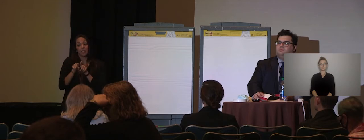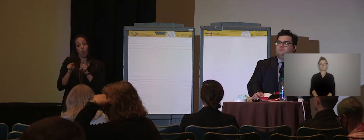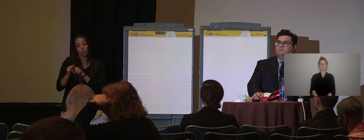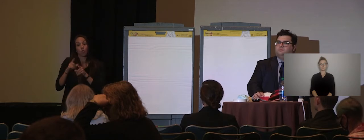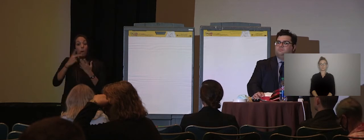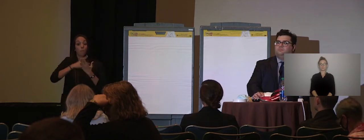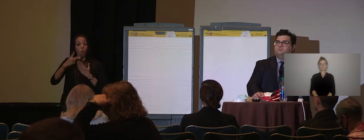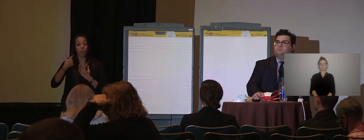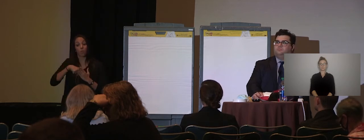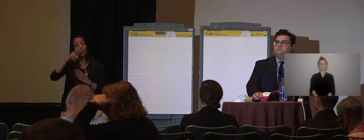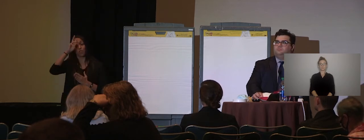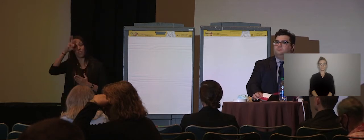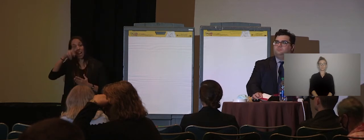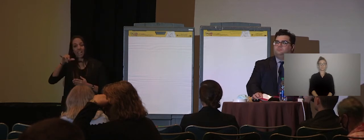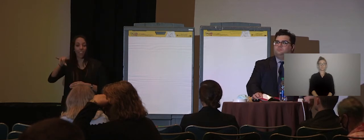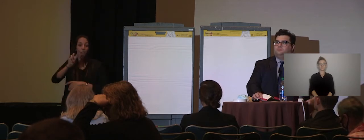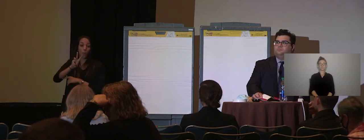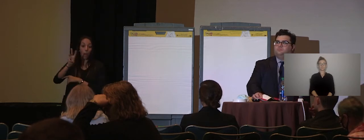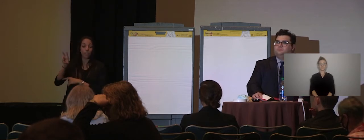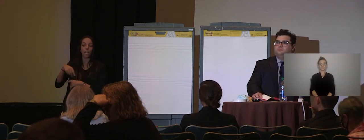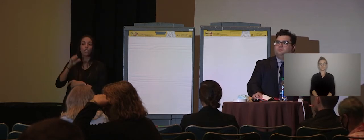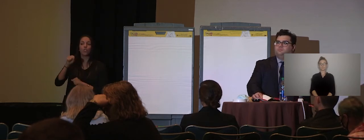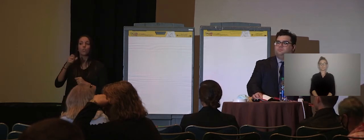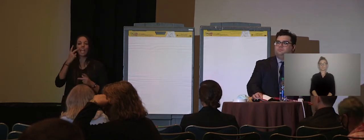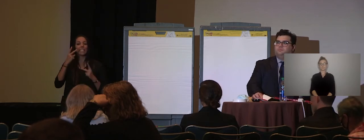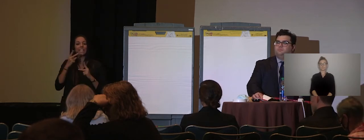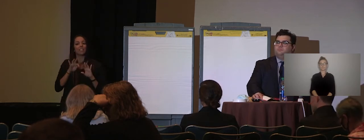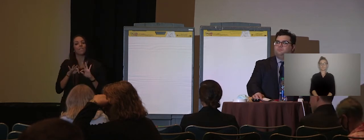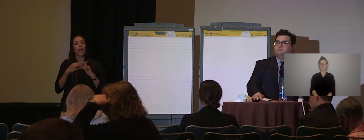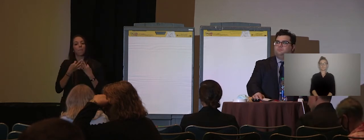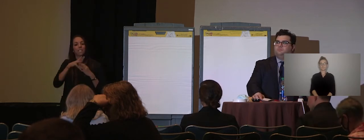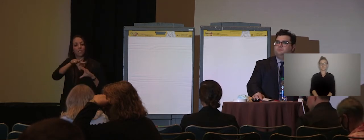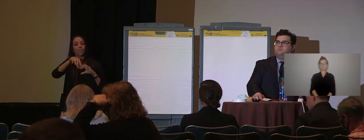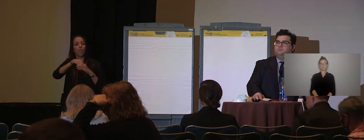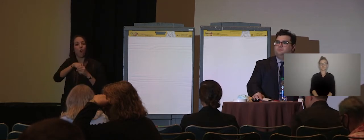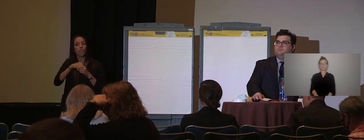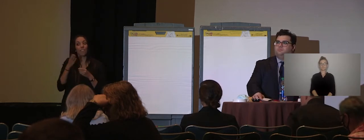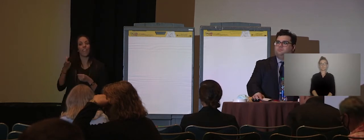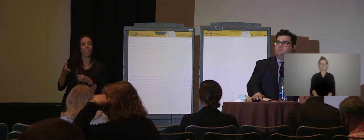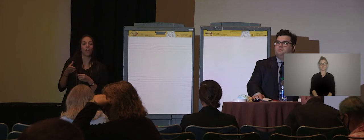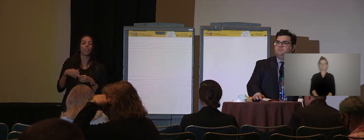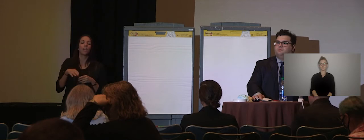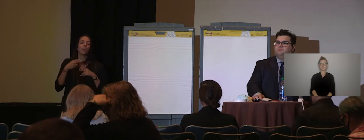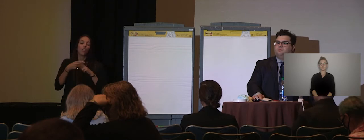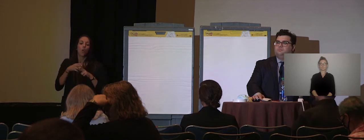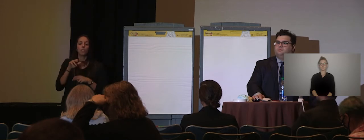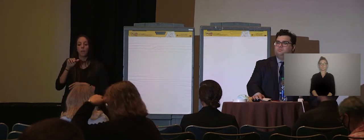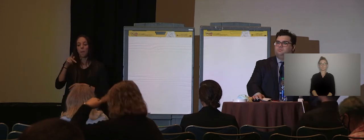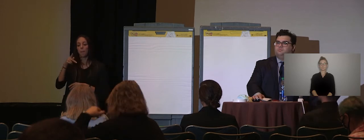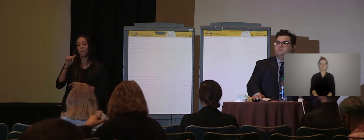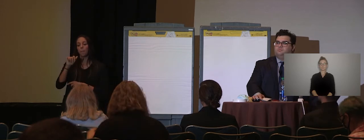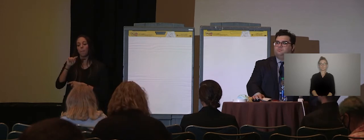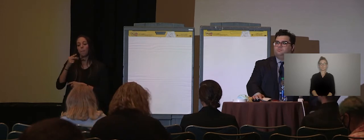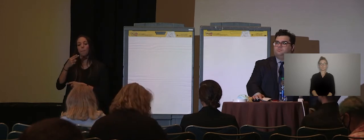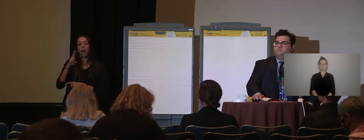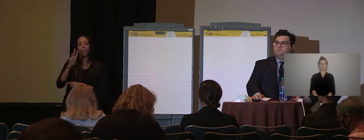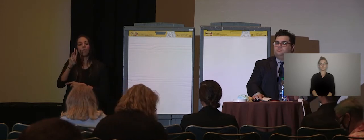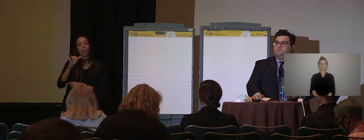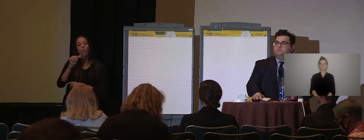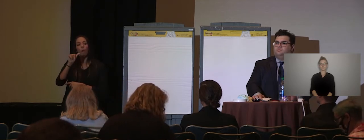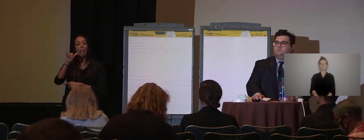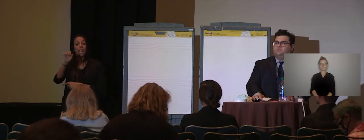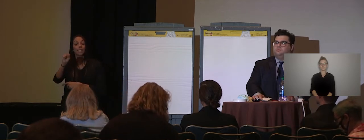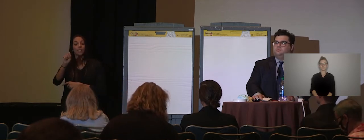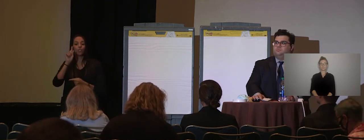created. You can see the PSA or anyone's in it. It's called Pathways to Justice. And it shows you and it helps